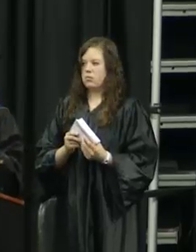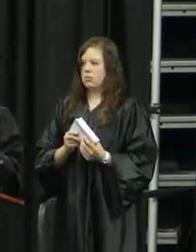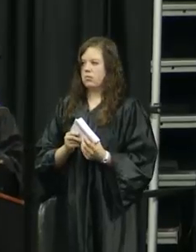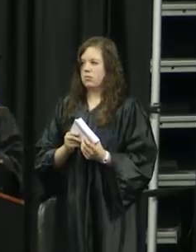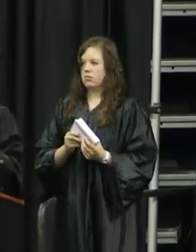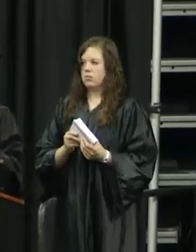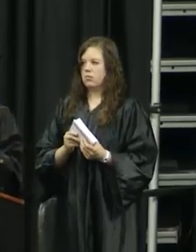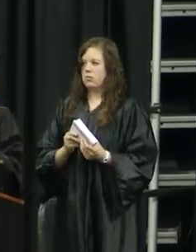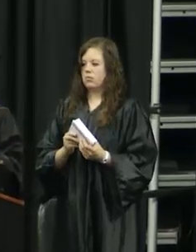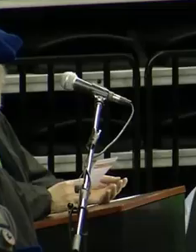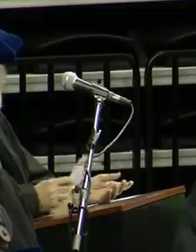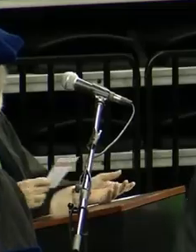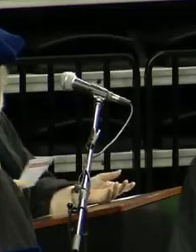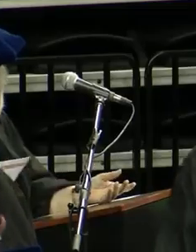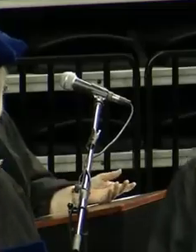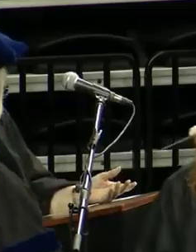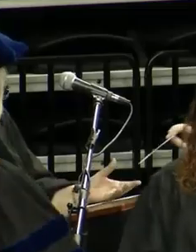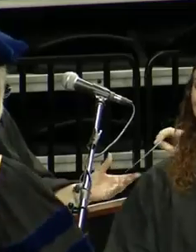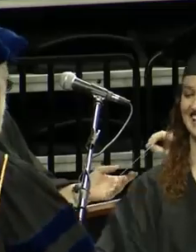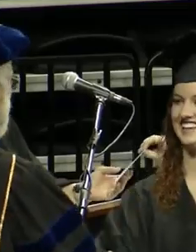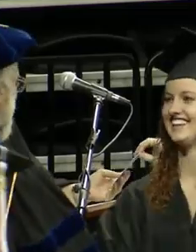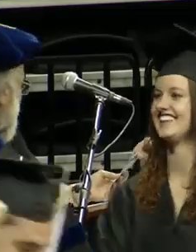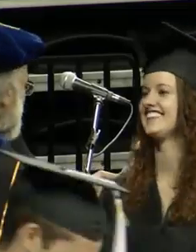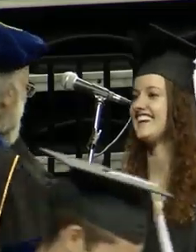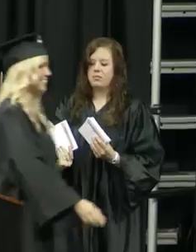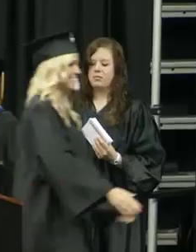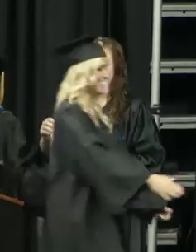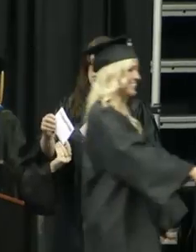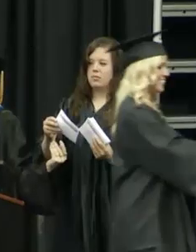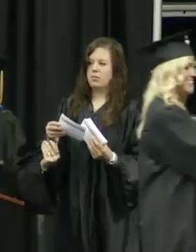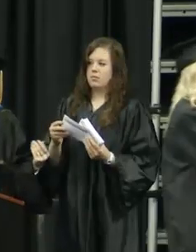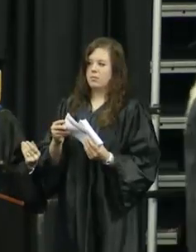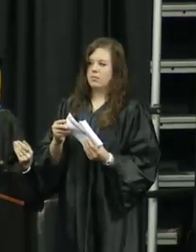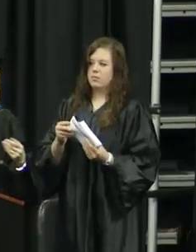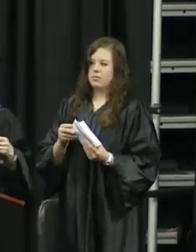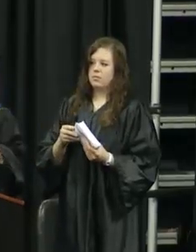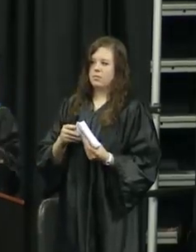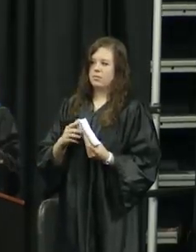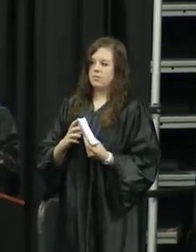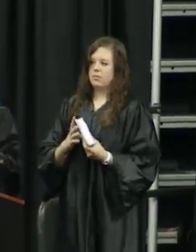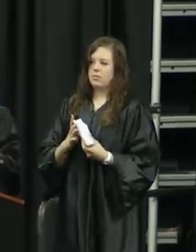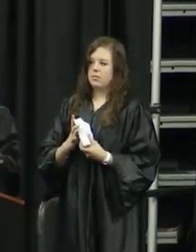Monica McConnell. Lauren Anderson.